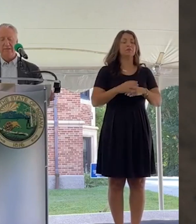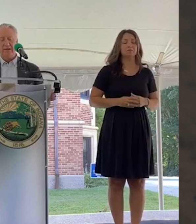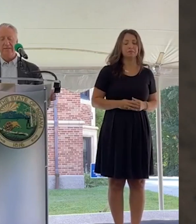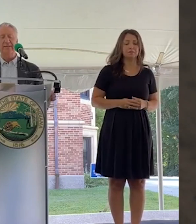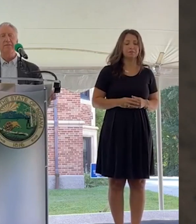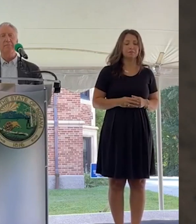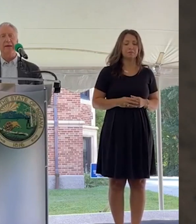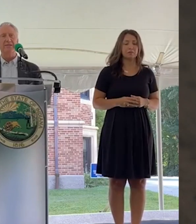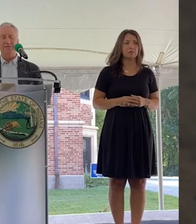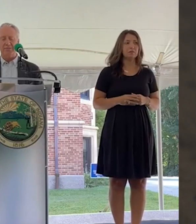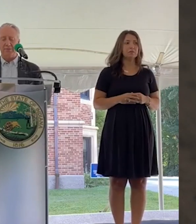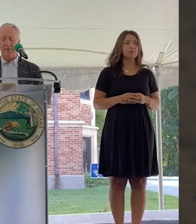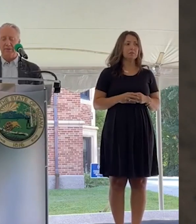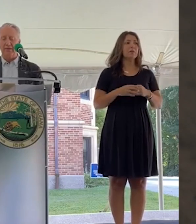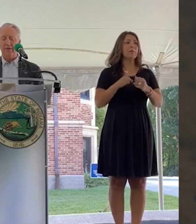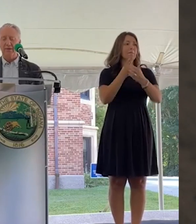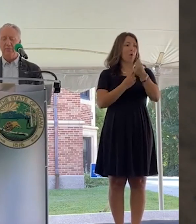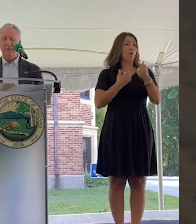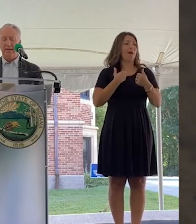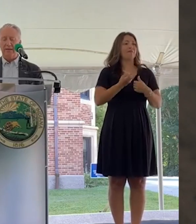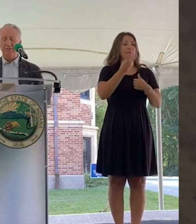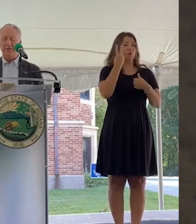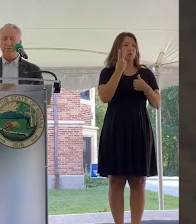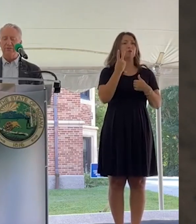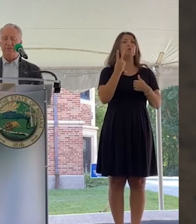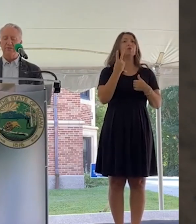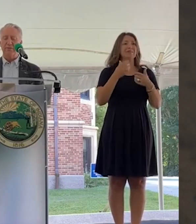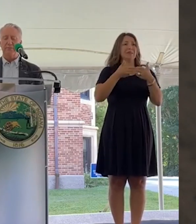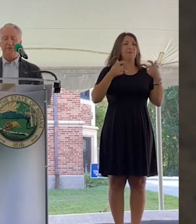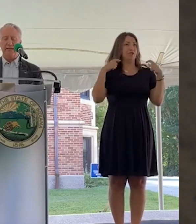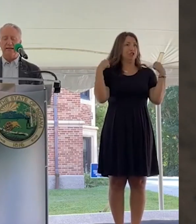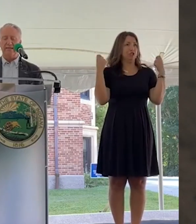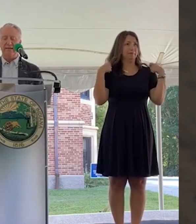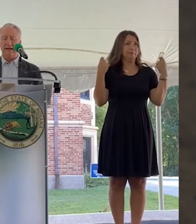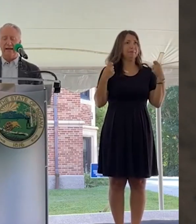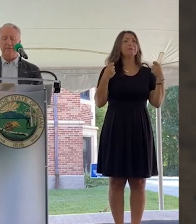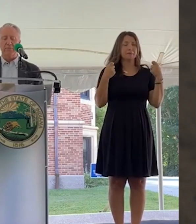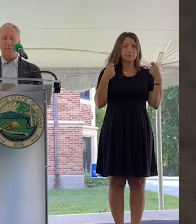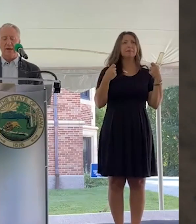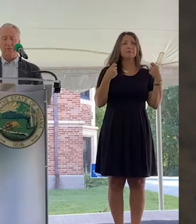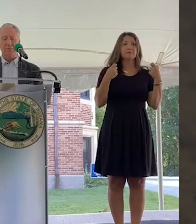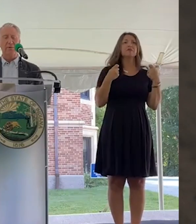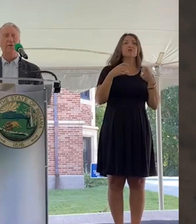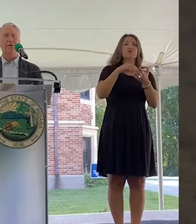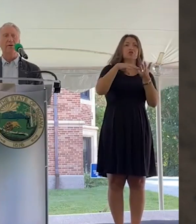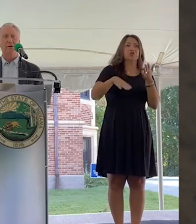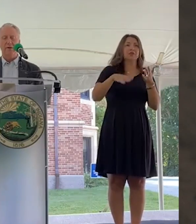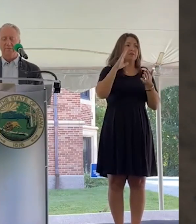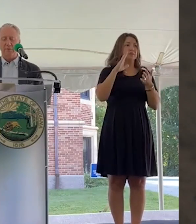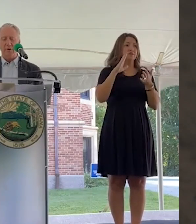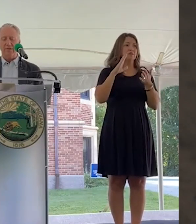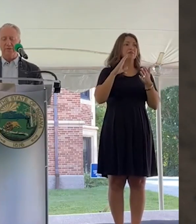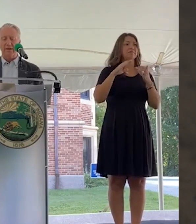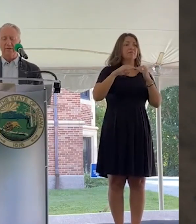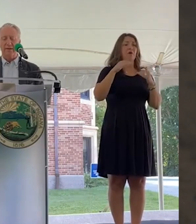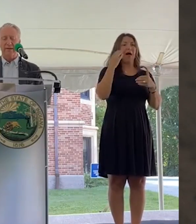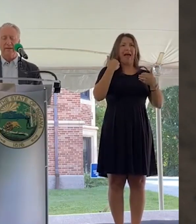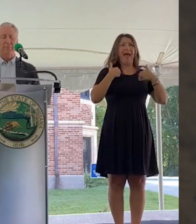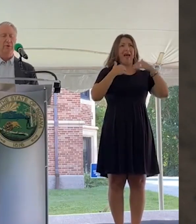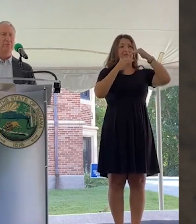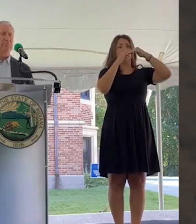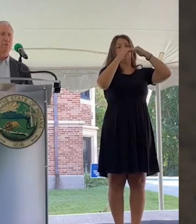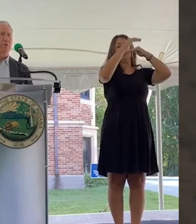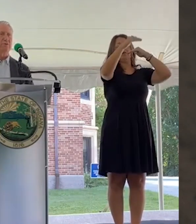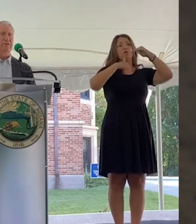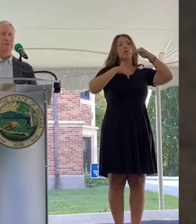colonnade tucked into the base of the building will allow students to be protected and guide them around the perimeter of the quadrangle